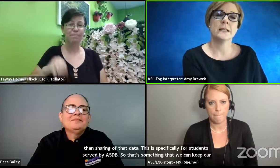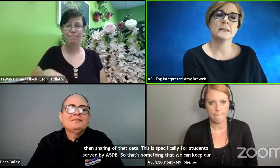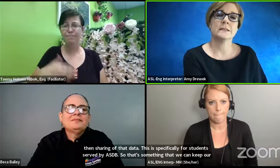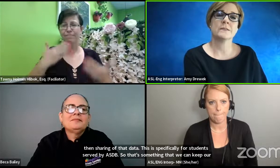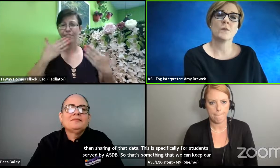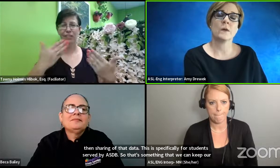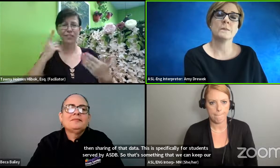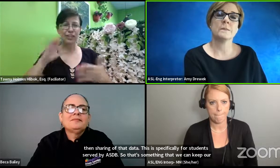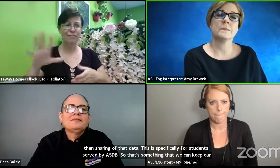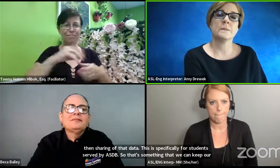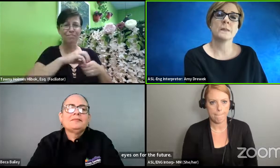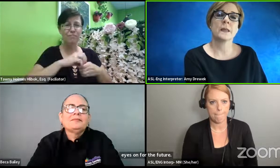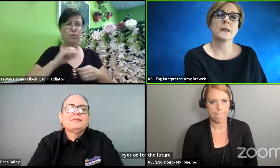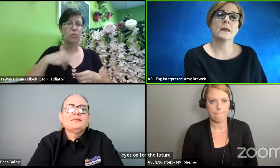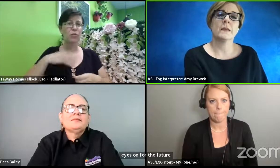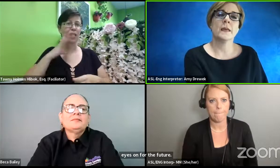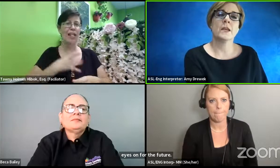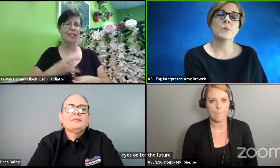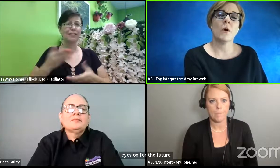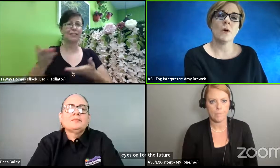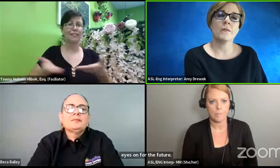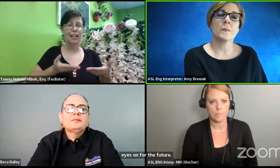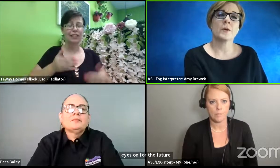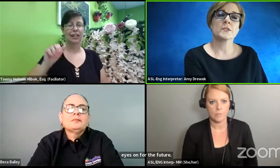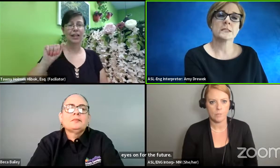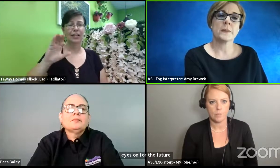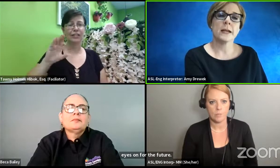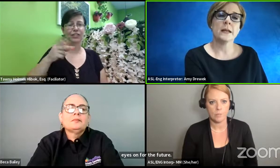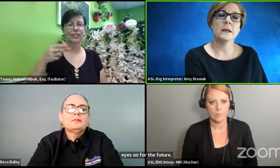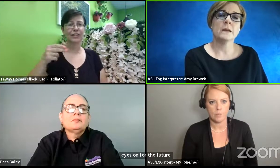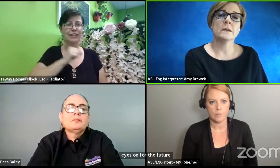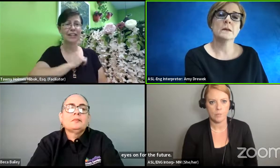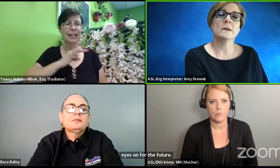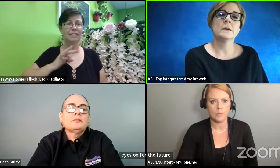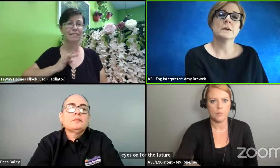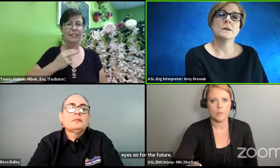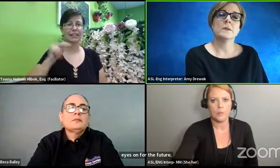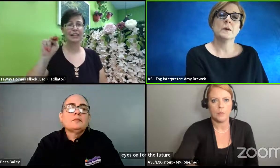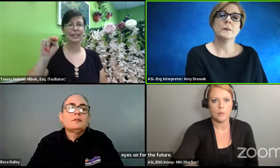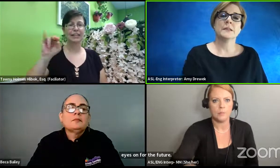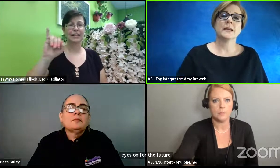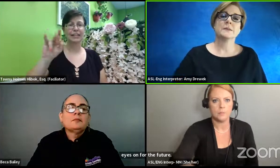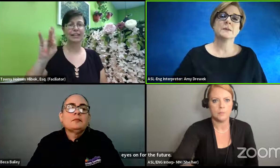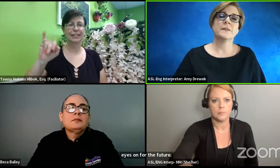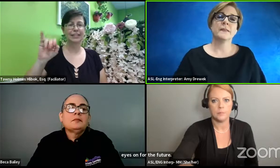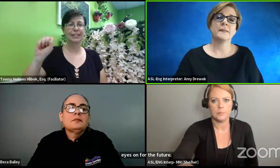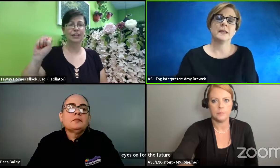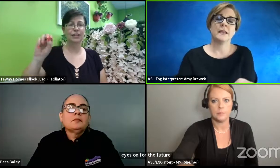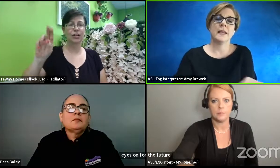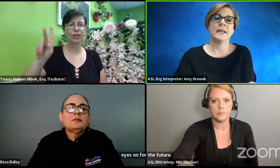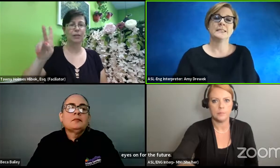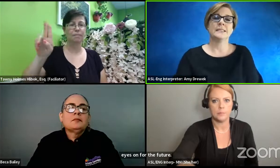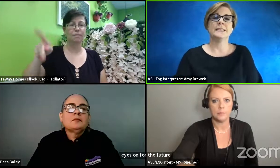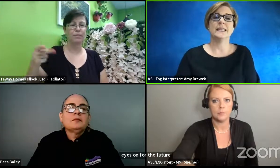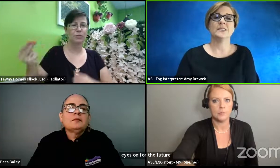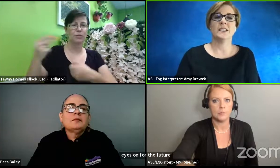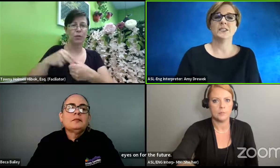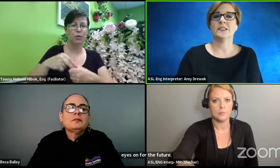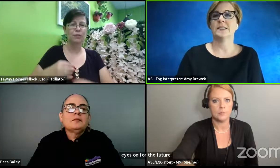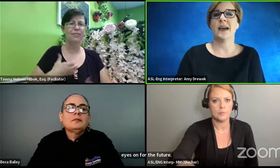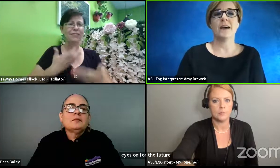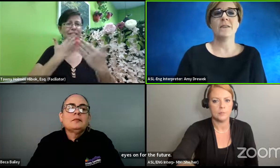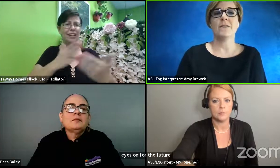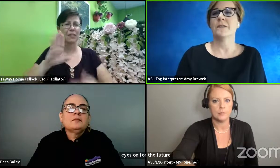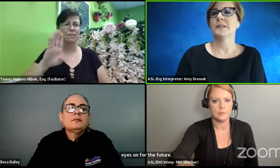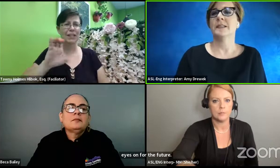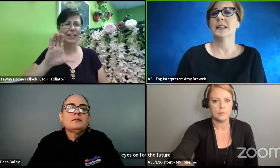of today's forum. Thank you all for participating. We would like to invite the